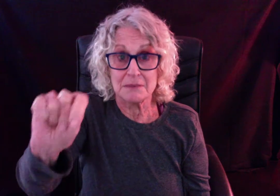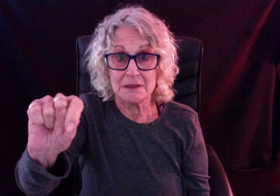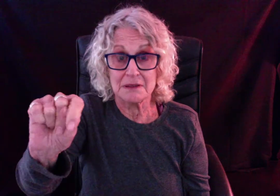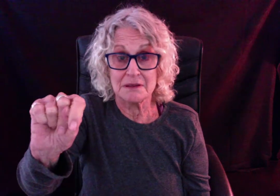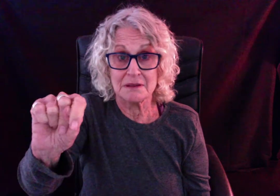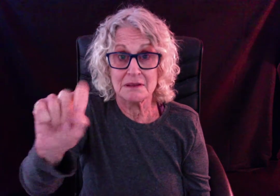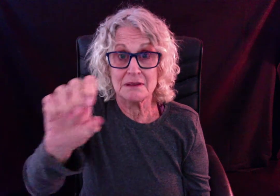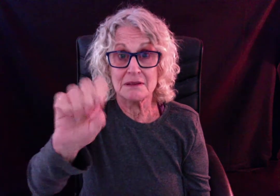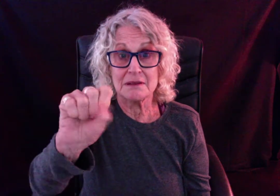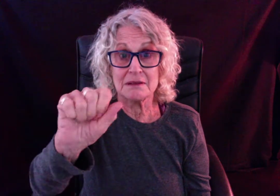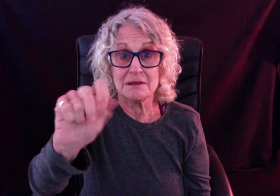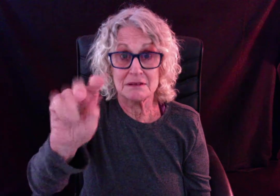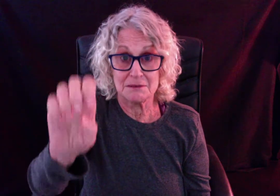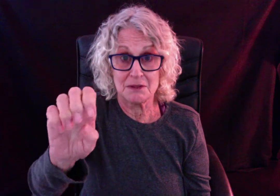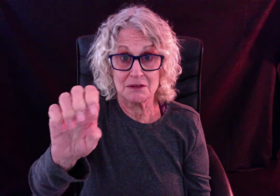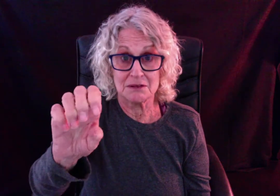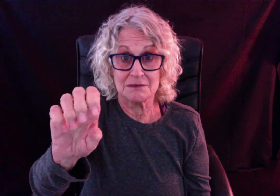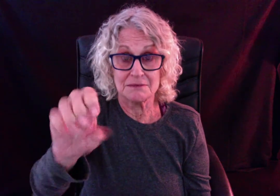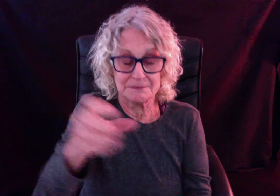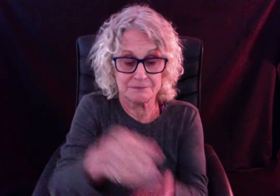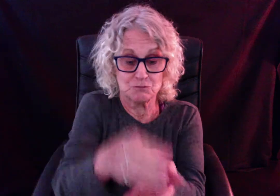sauce, okay? Jar of peanut sauce.